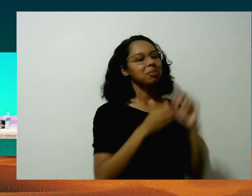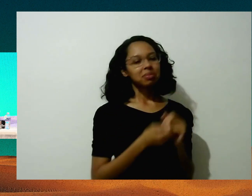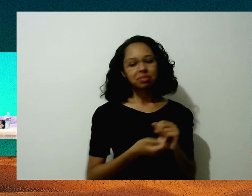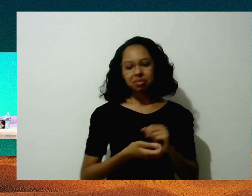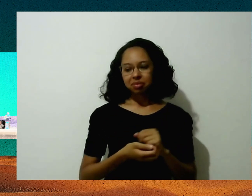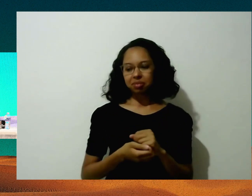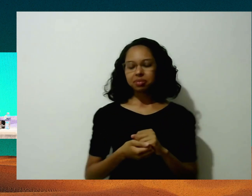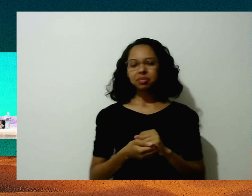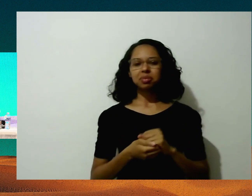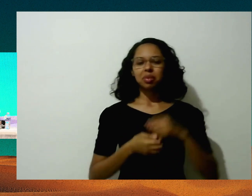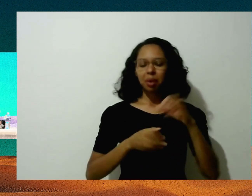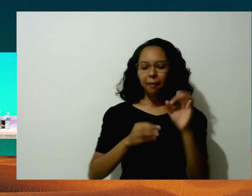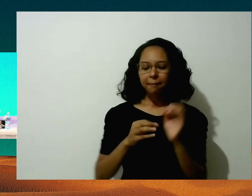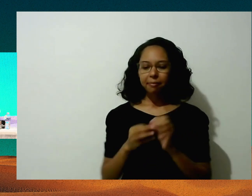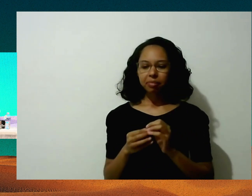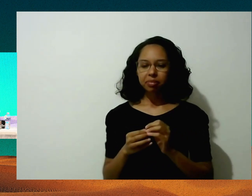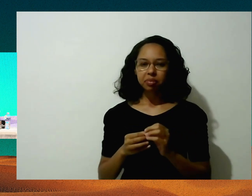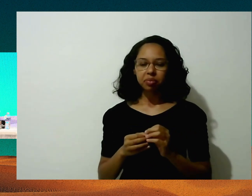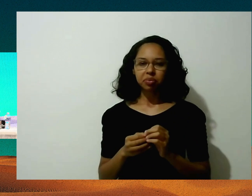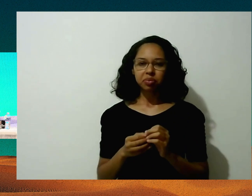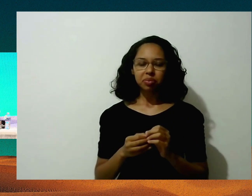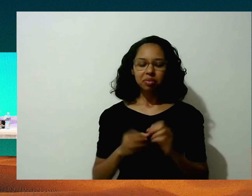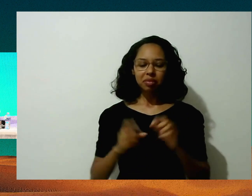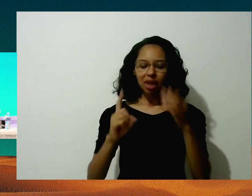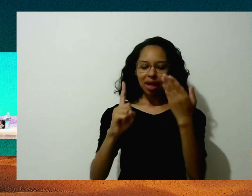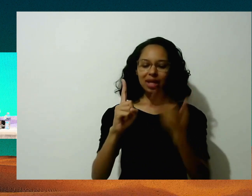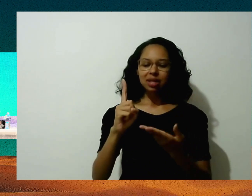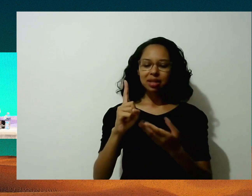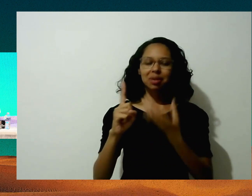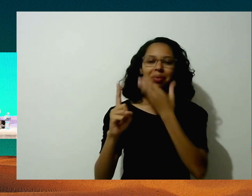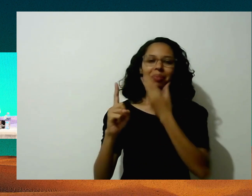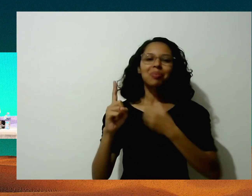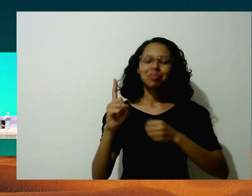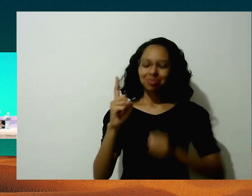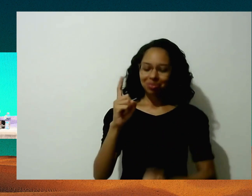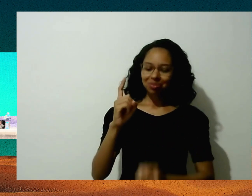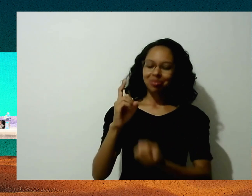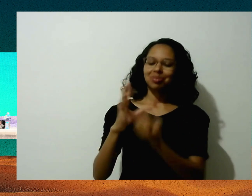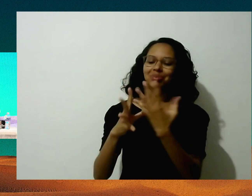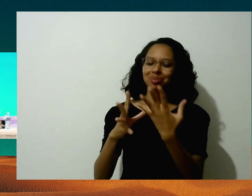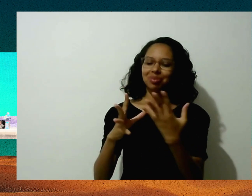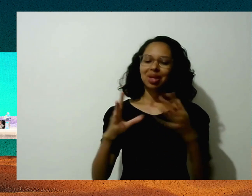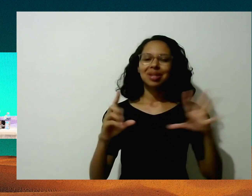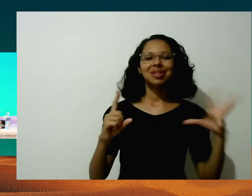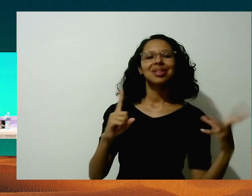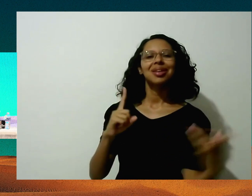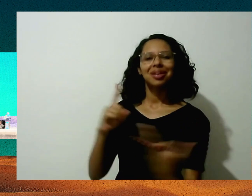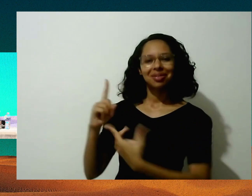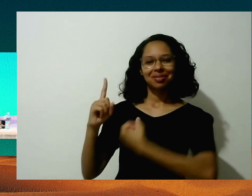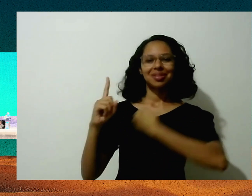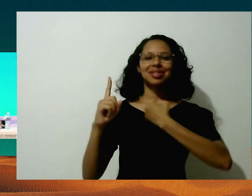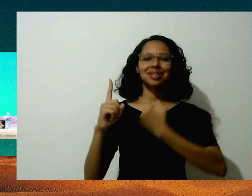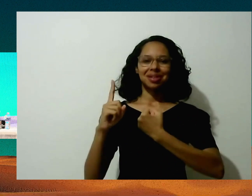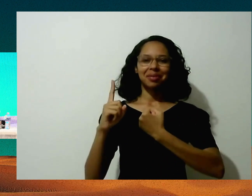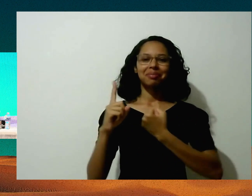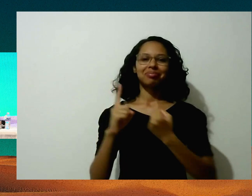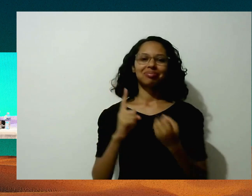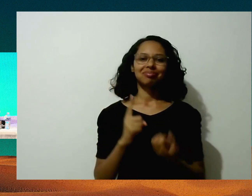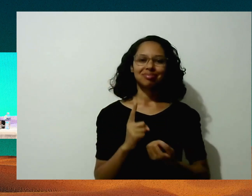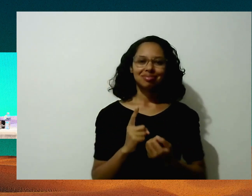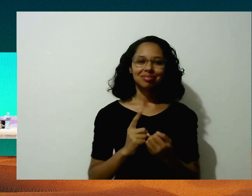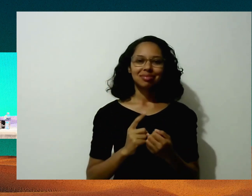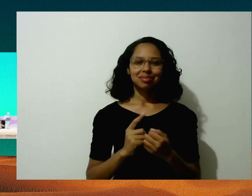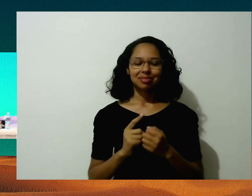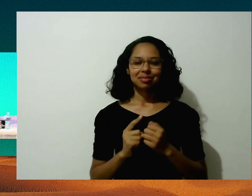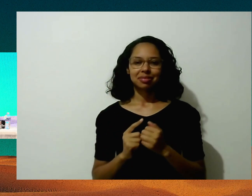for whom are all things, and by whom are all things, in bringing many sons to glory, to make the captain of their salvation perfect